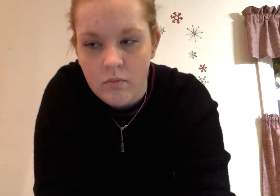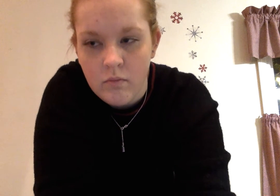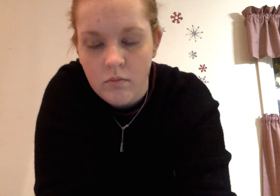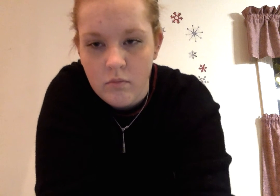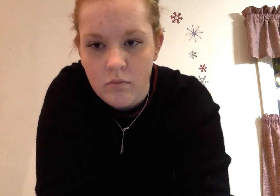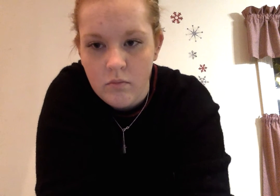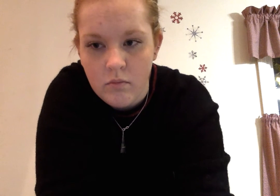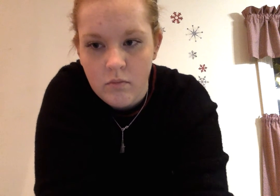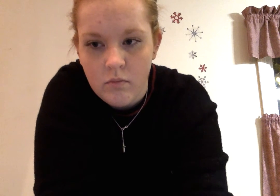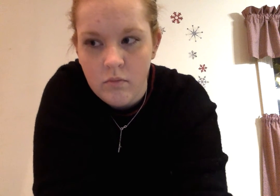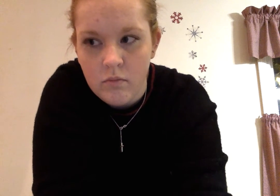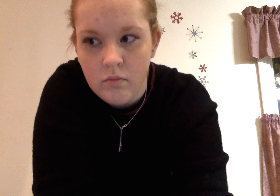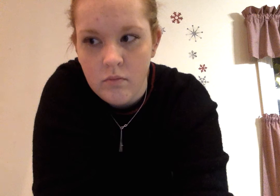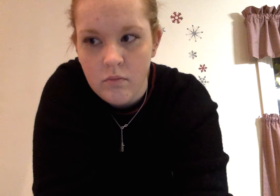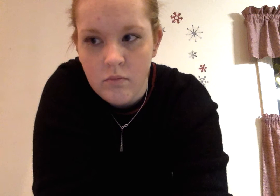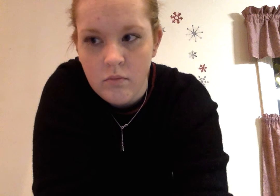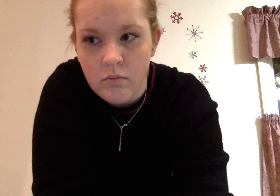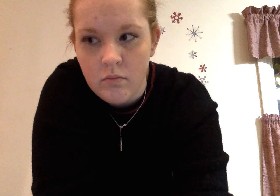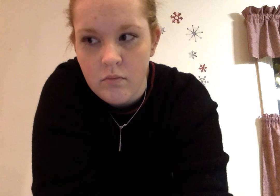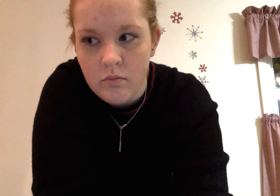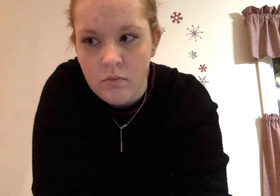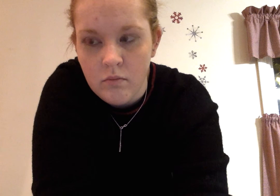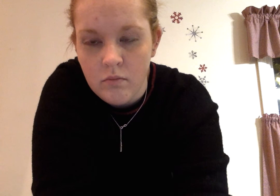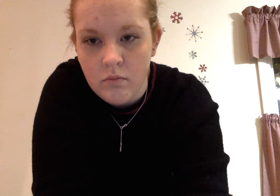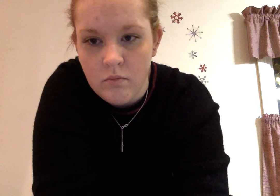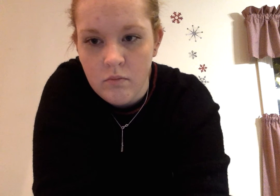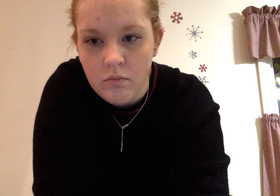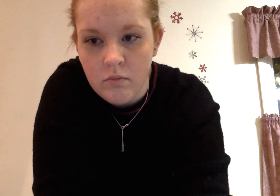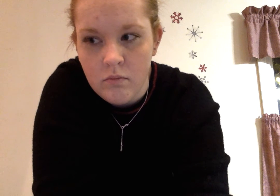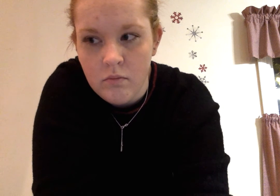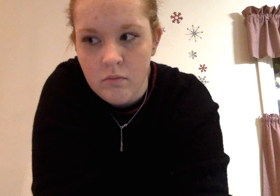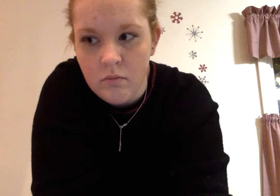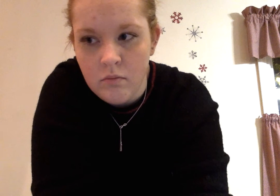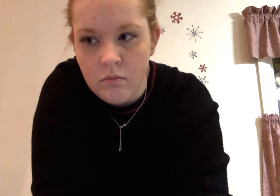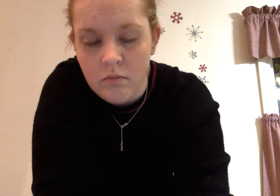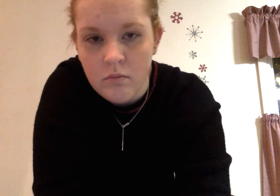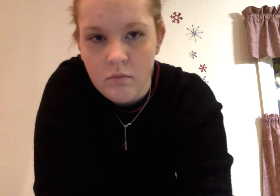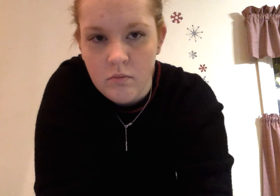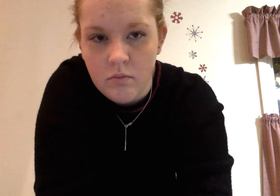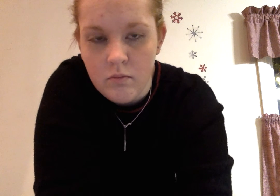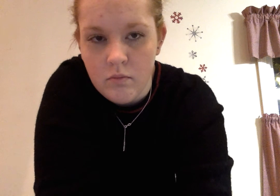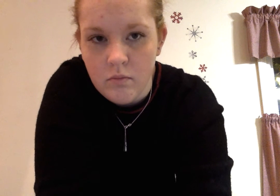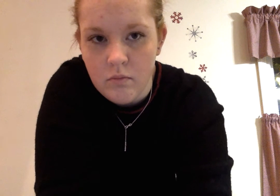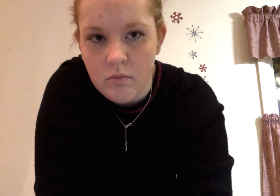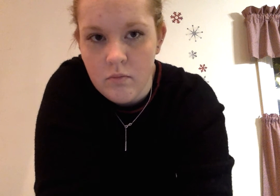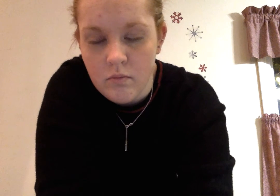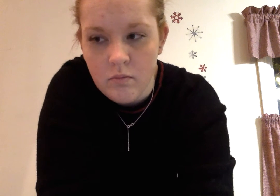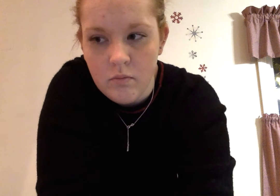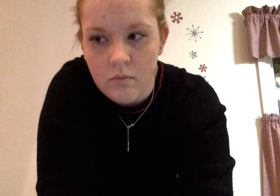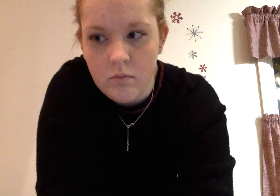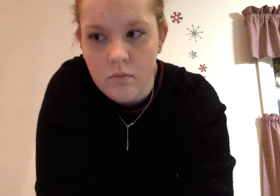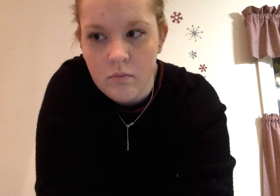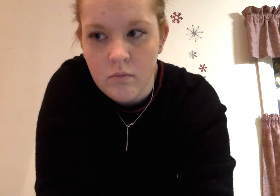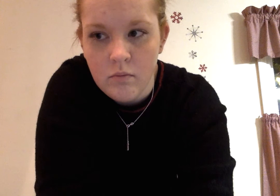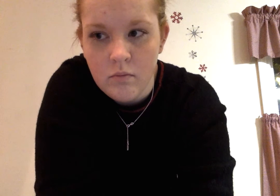remember them for later use. In an everyday situation, you need to react right